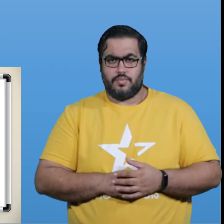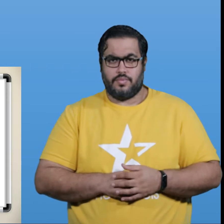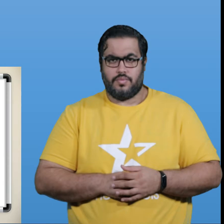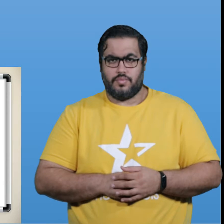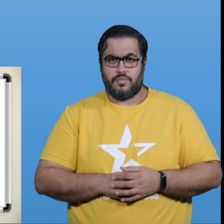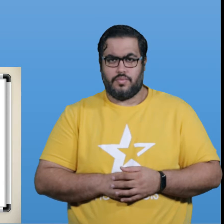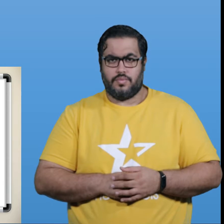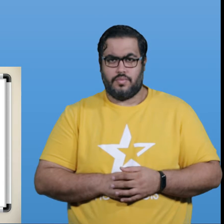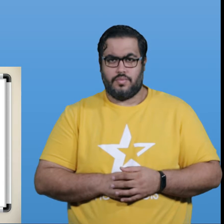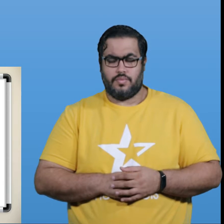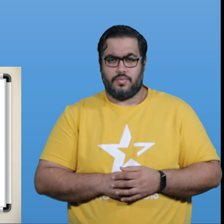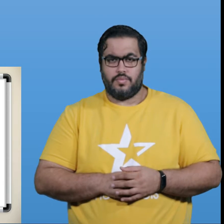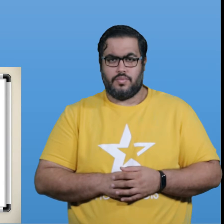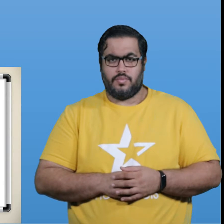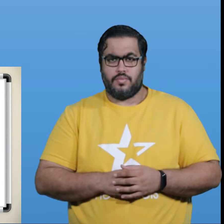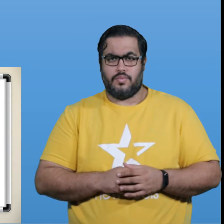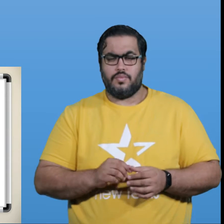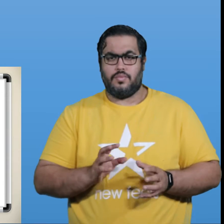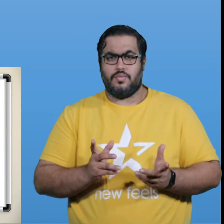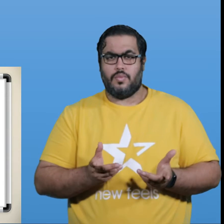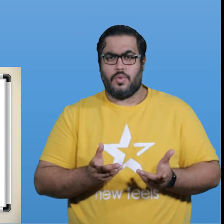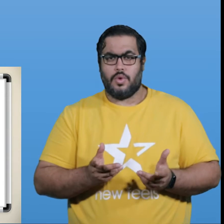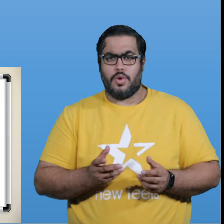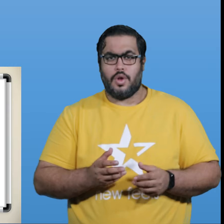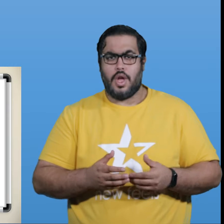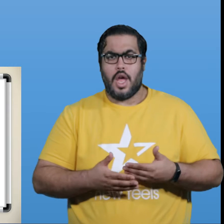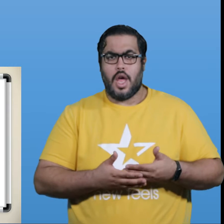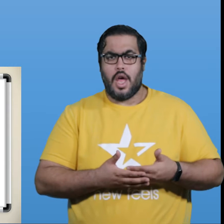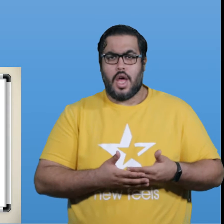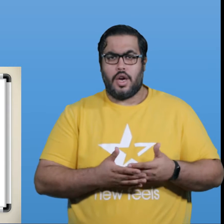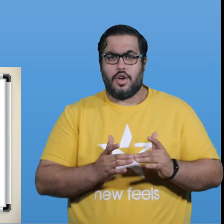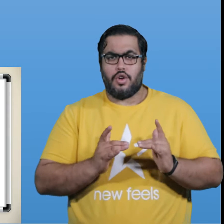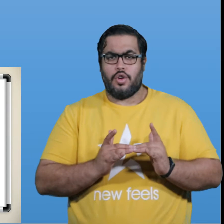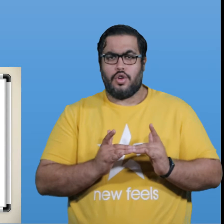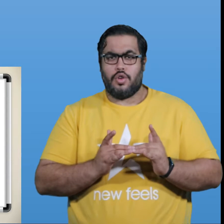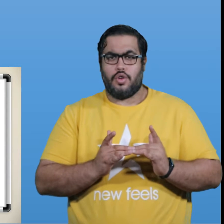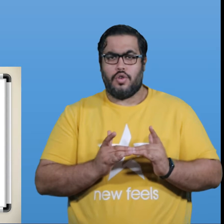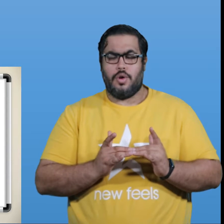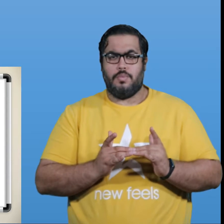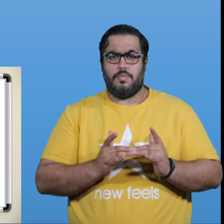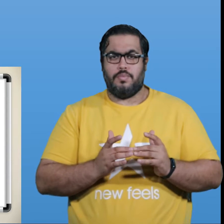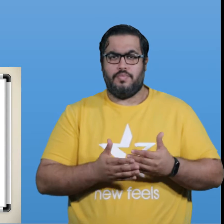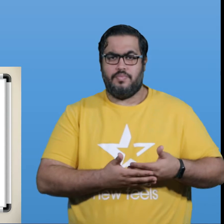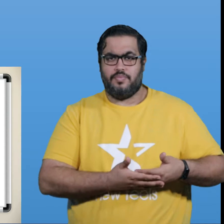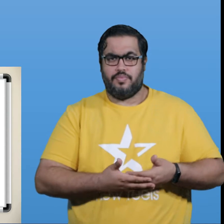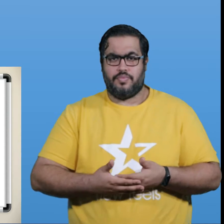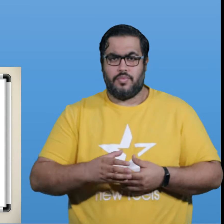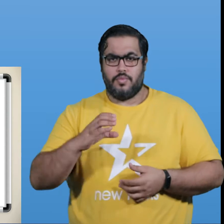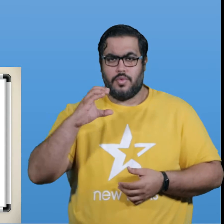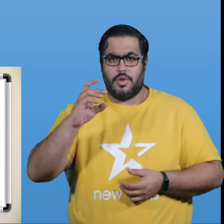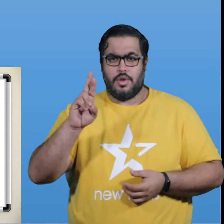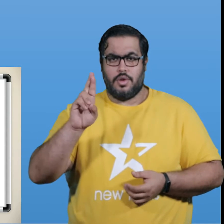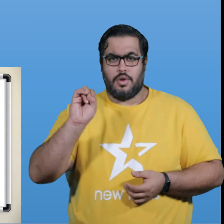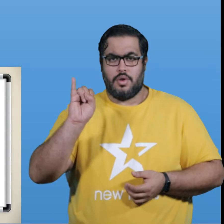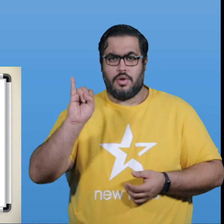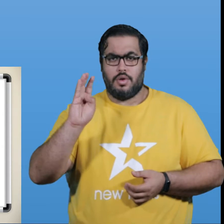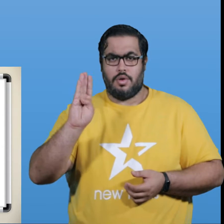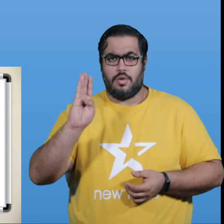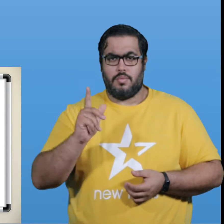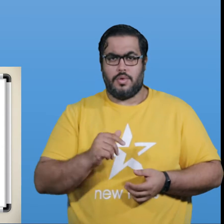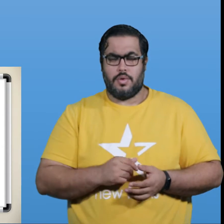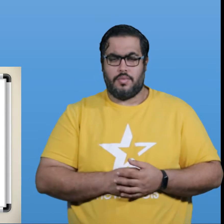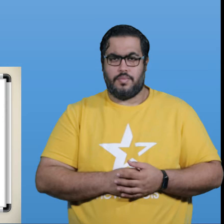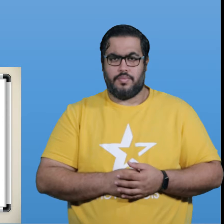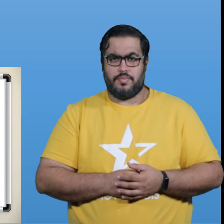the bed of the baby, and it's called a crib. It's a noun. It means a young child's bed with